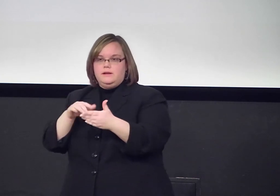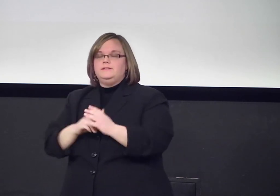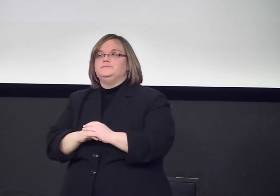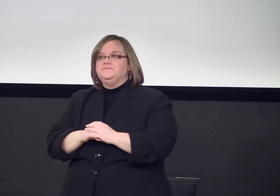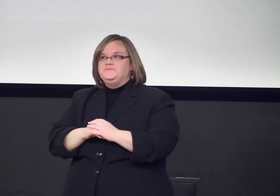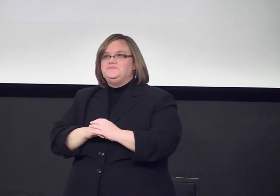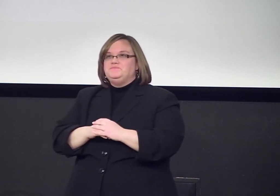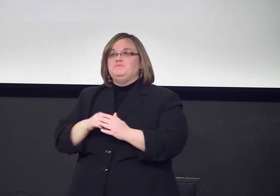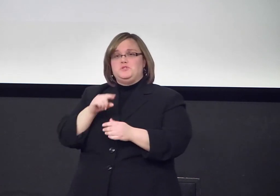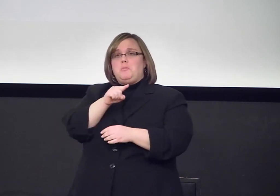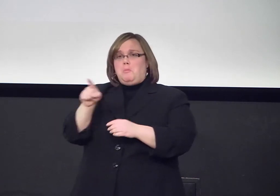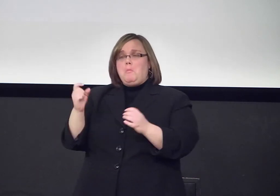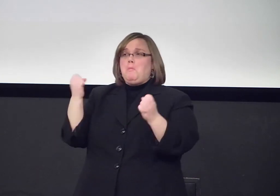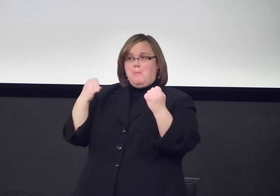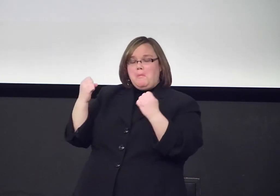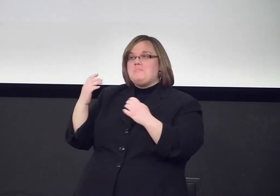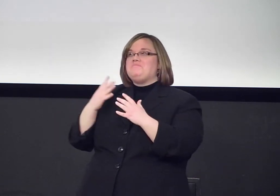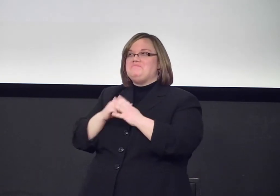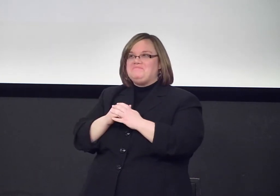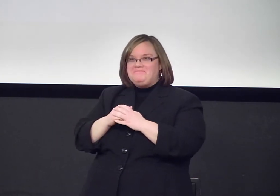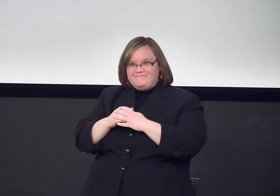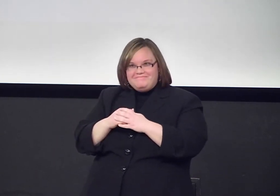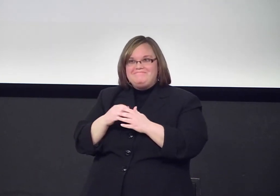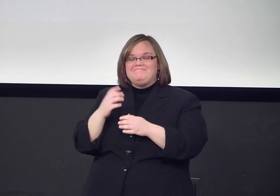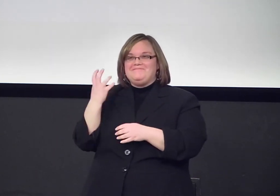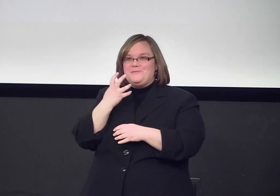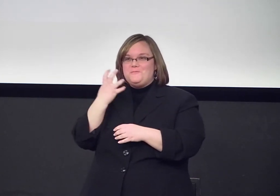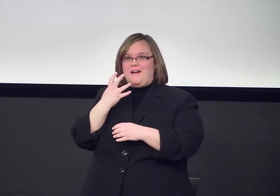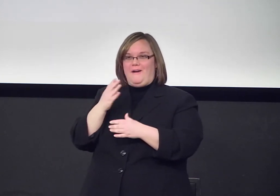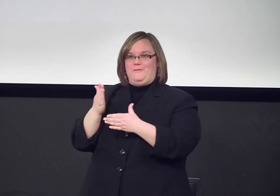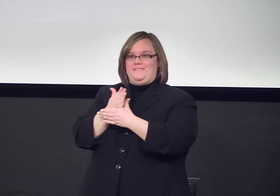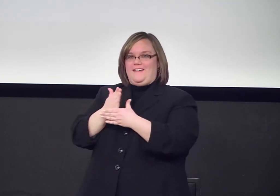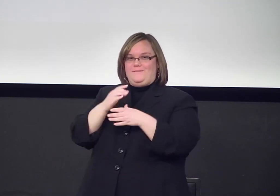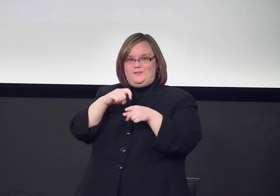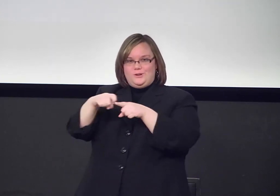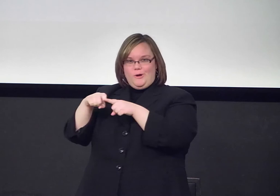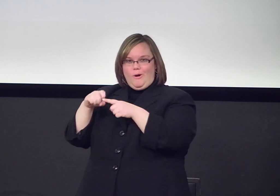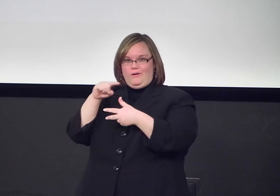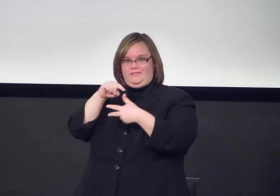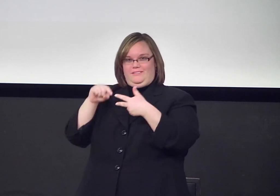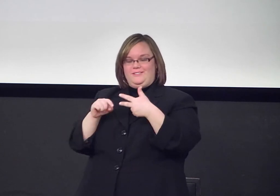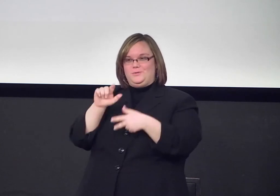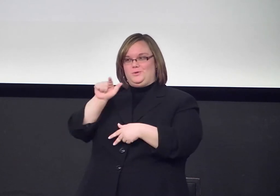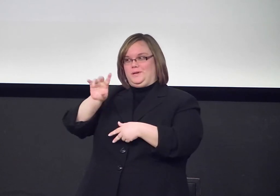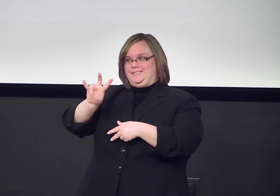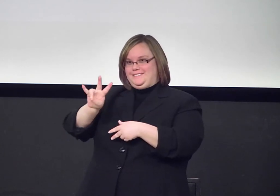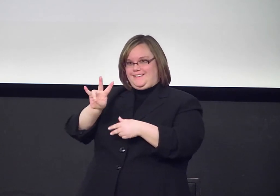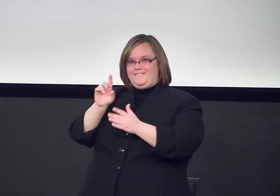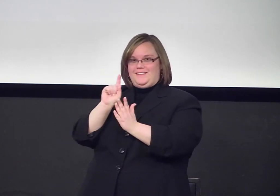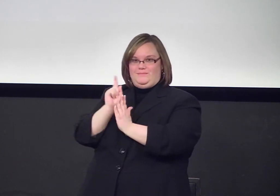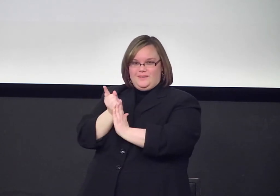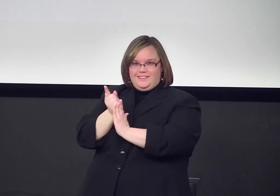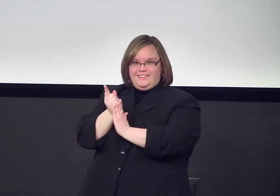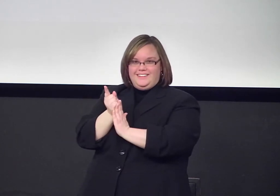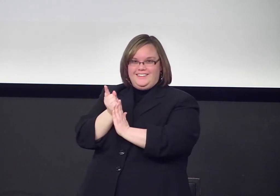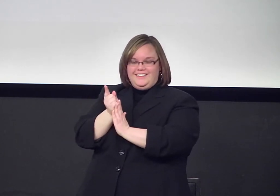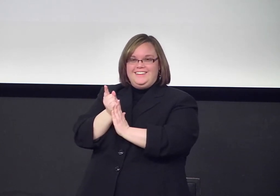1 interpreter per study. And so we were able to receive data